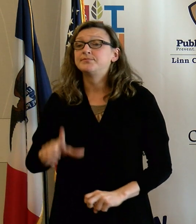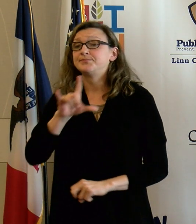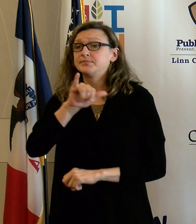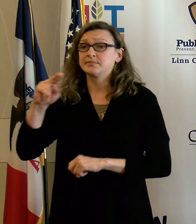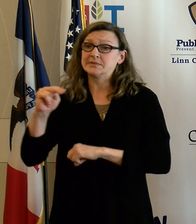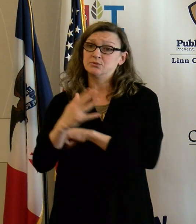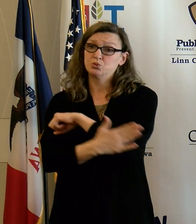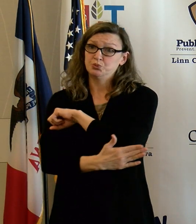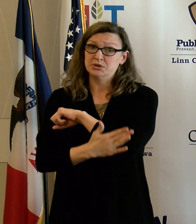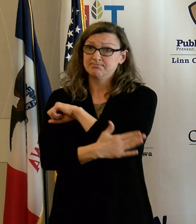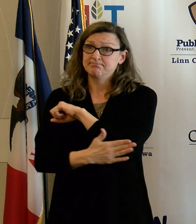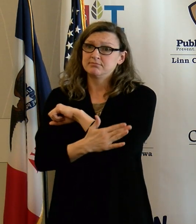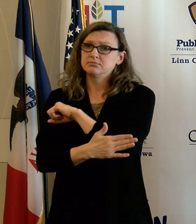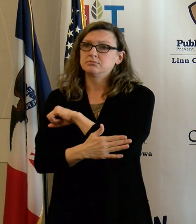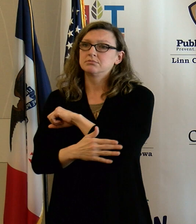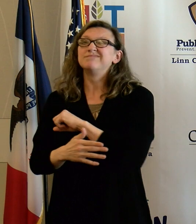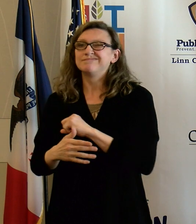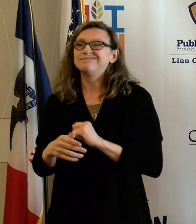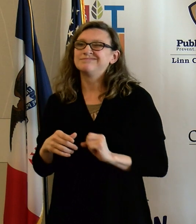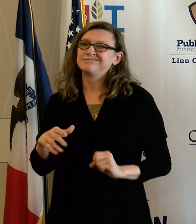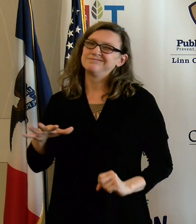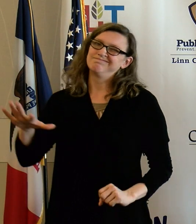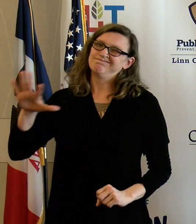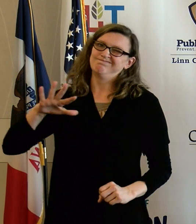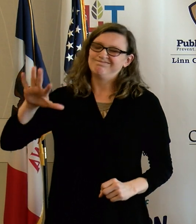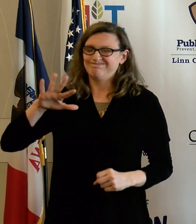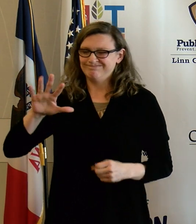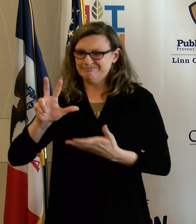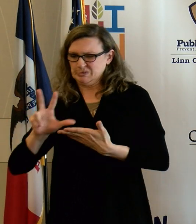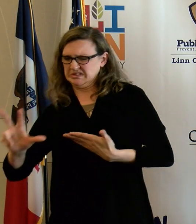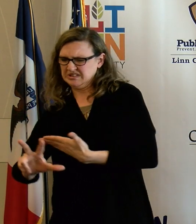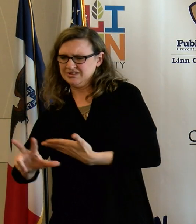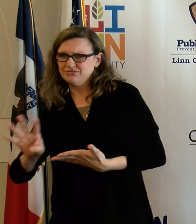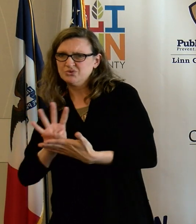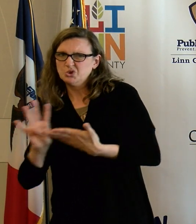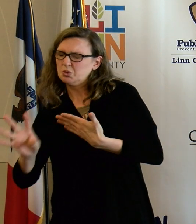weeks. So all of the things that we've been doing